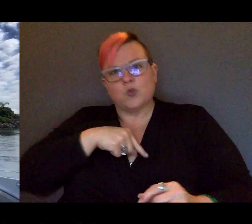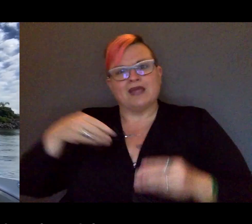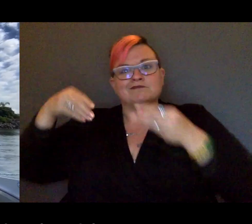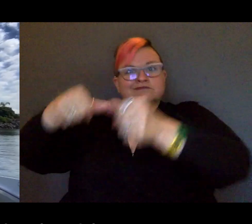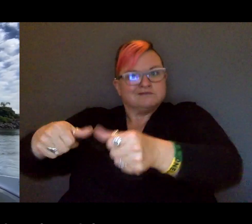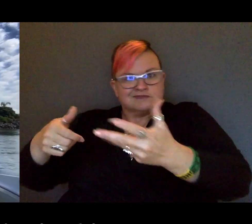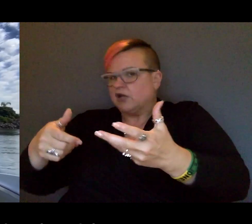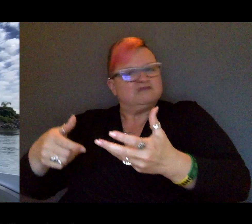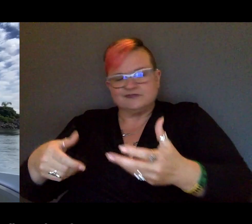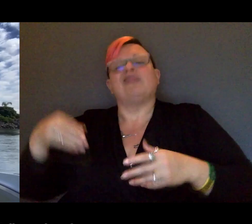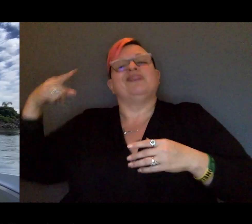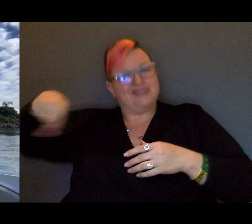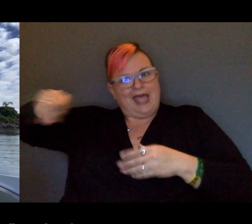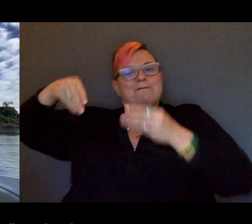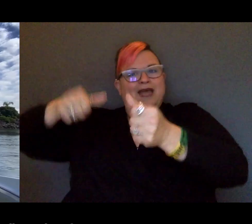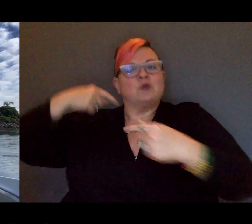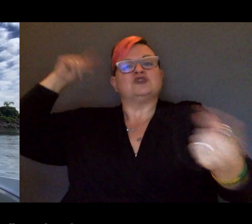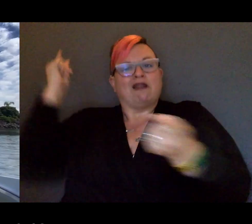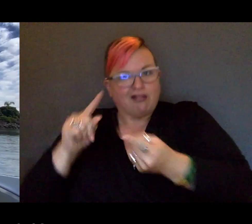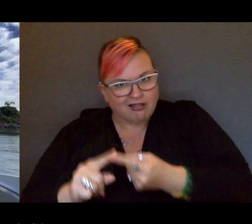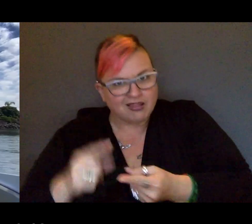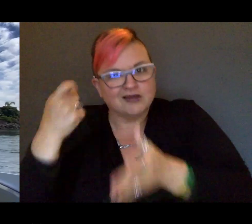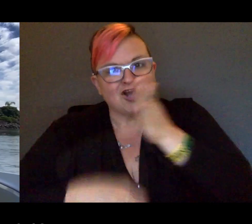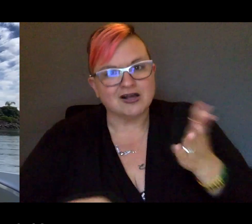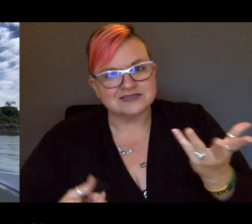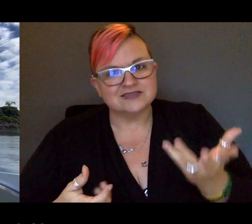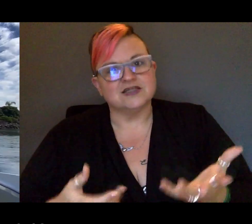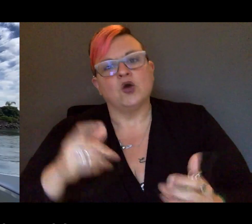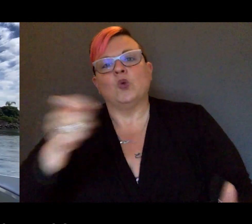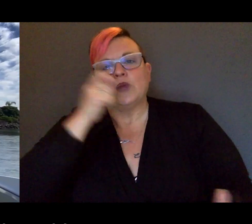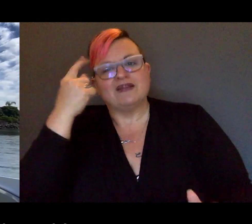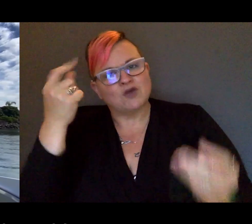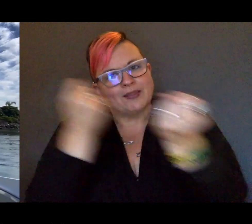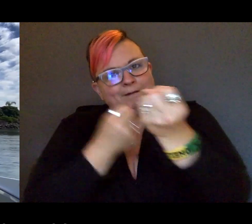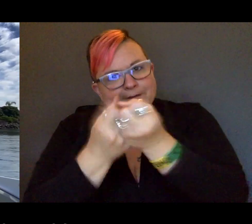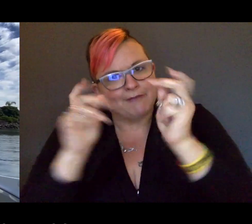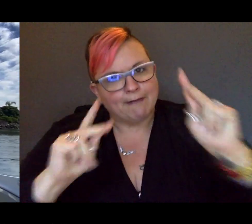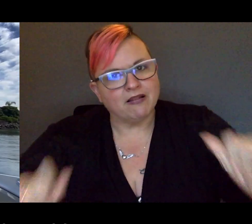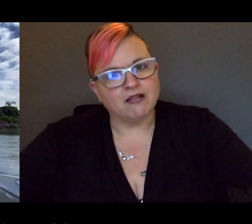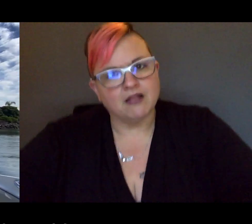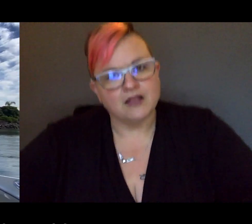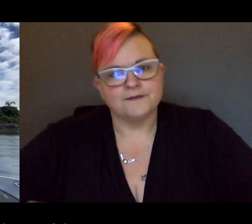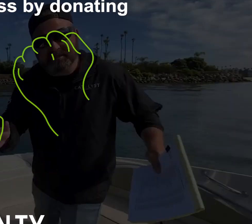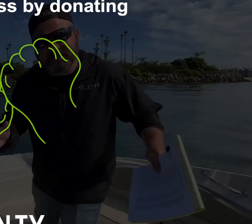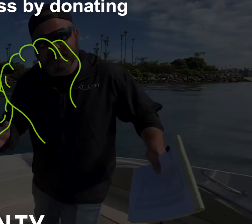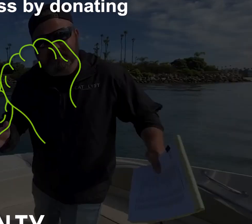pay it. And you know we're trying to bring fireweed at fire prices. Help us do it. Weed for the people.